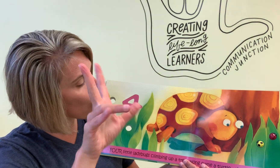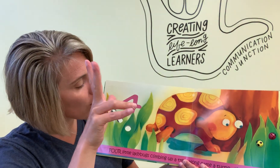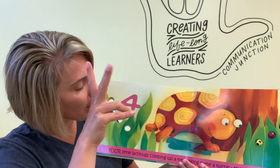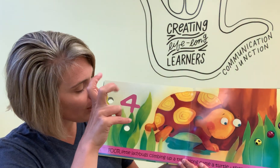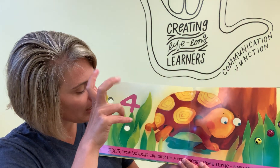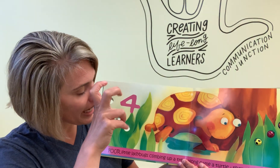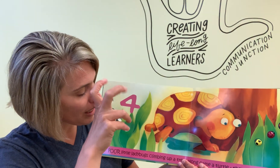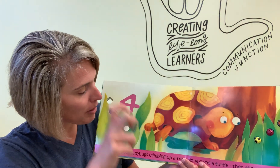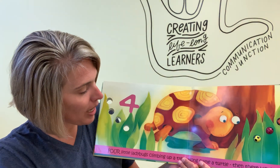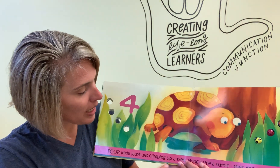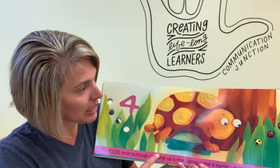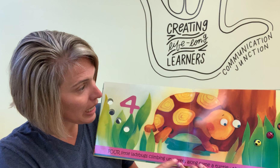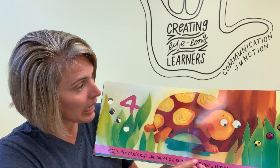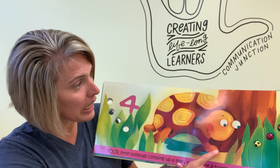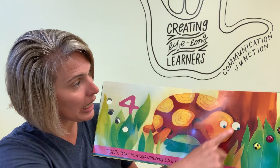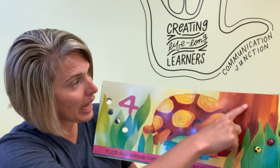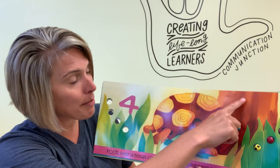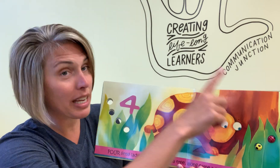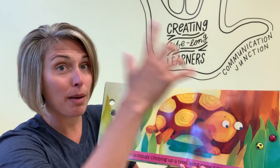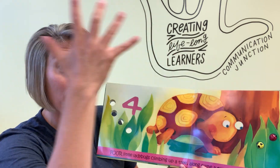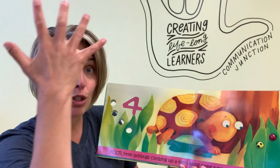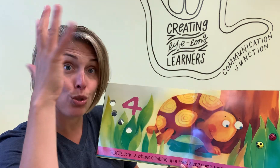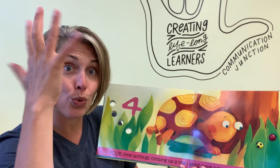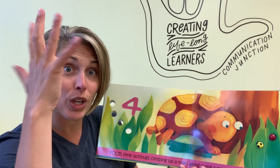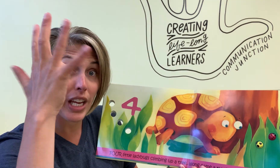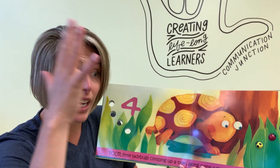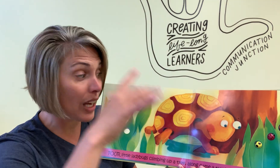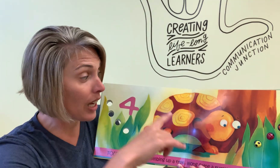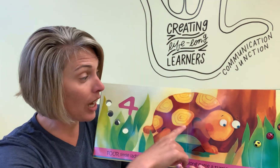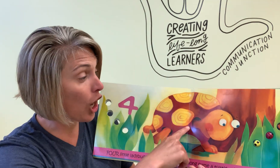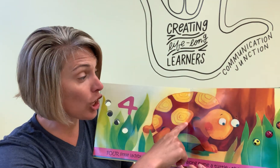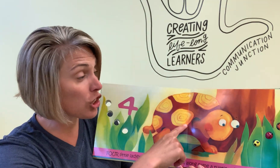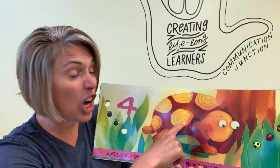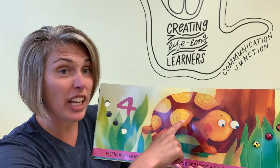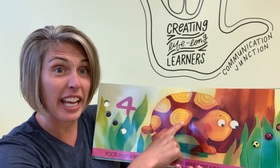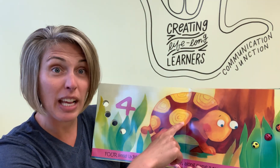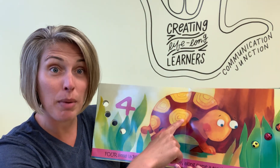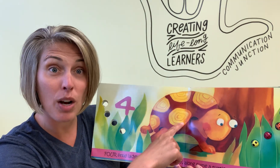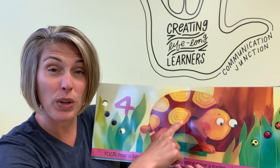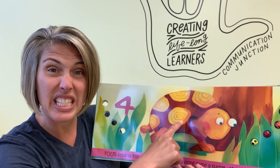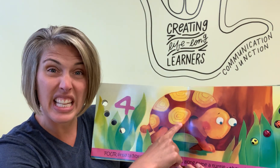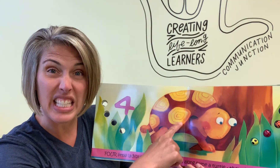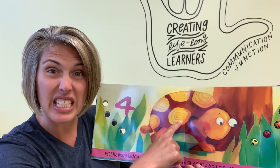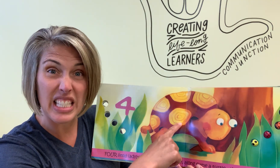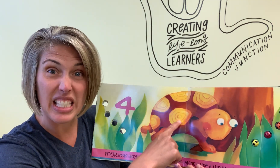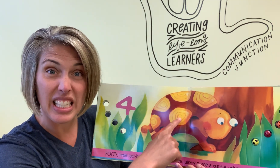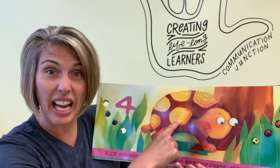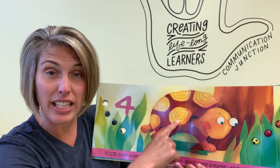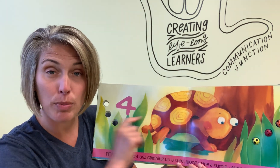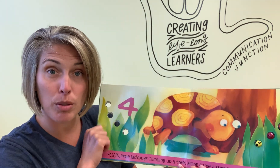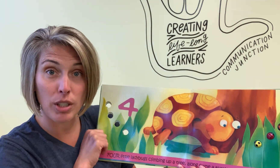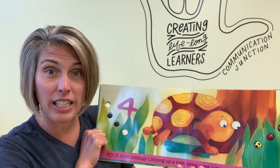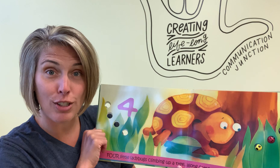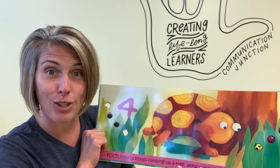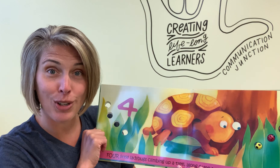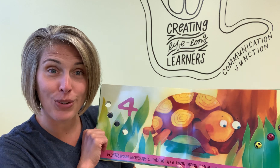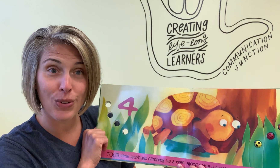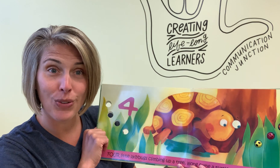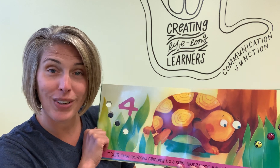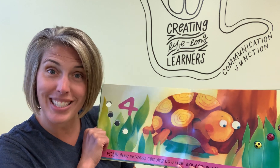4 little ladybugs climbing up a tree. Along came a, what's this? I had to put the book down to show you. What is